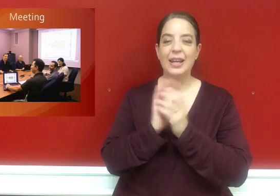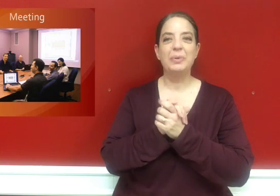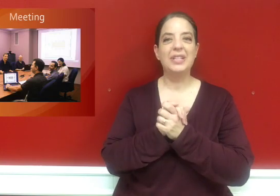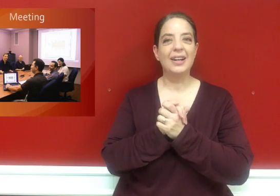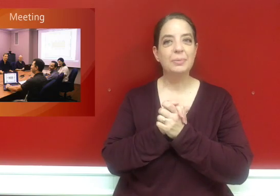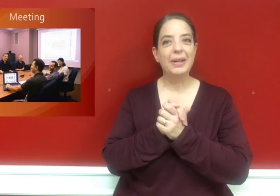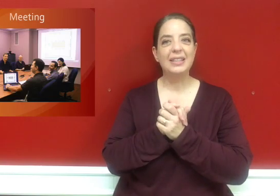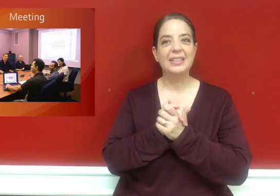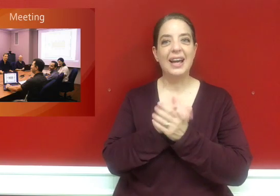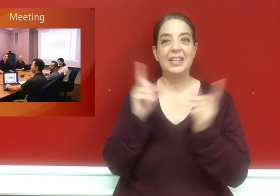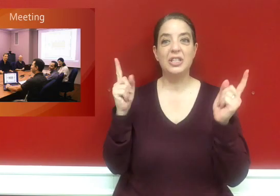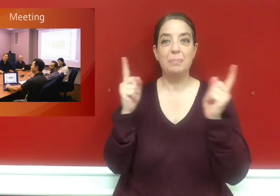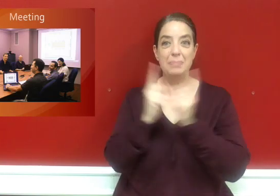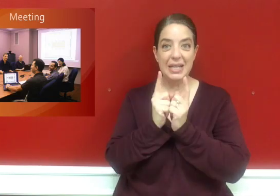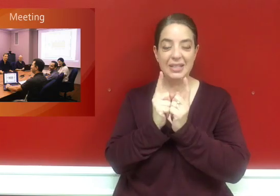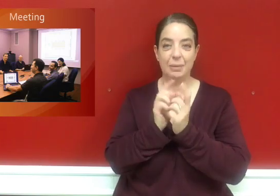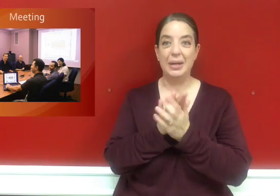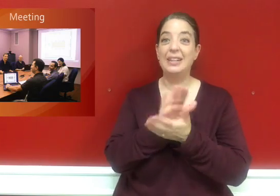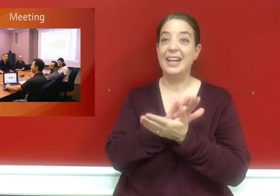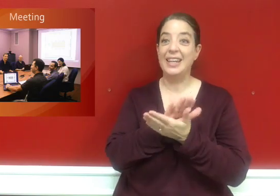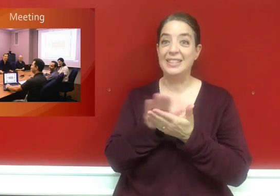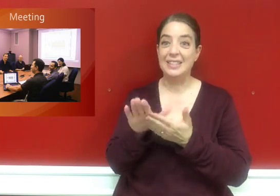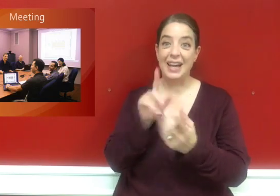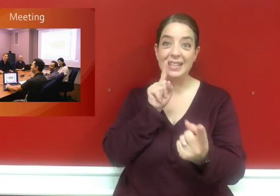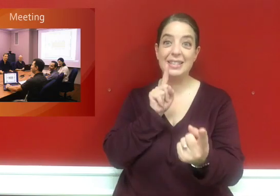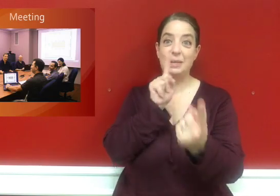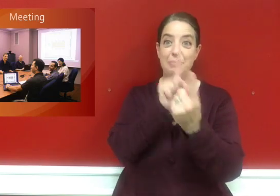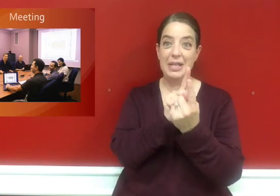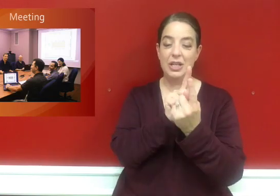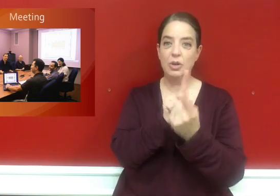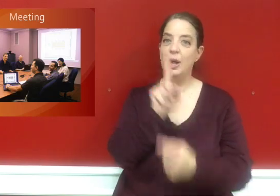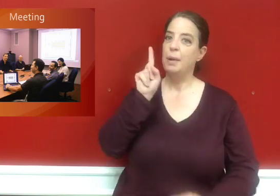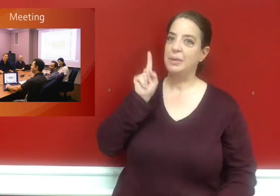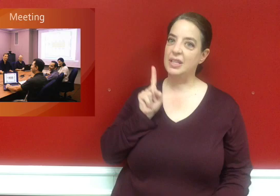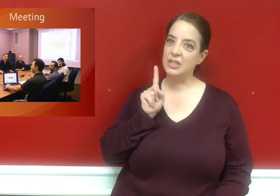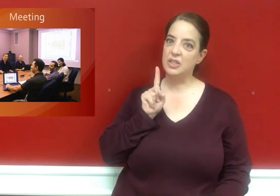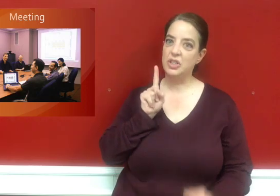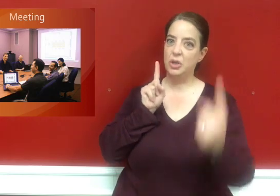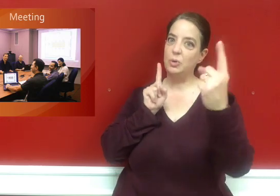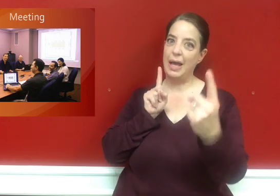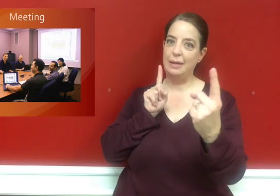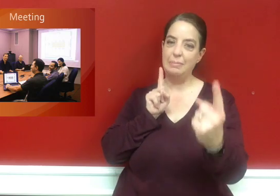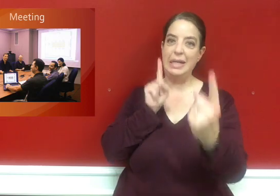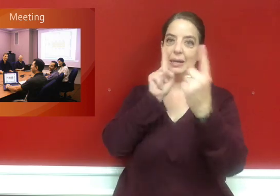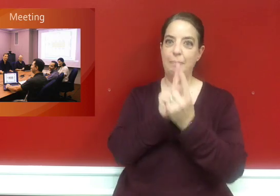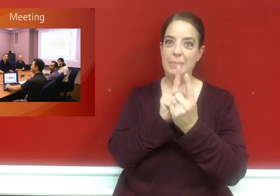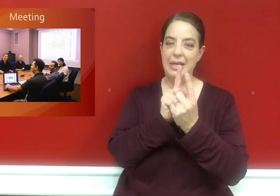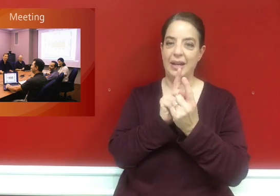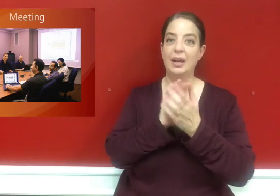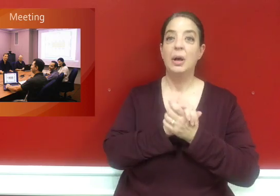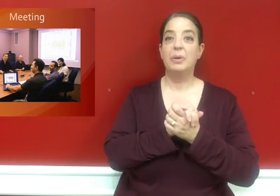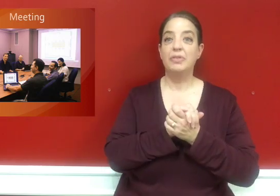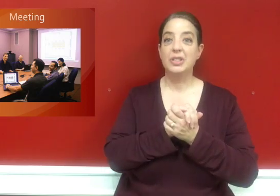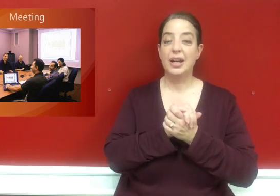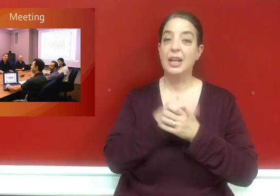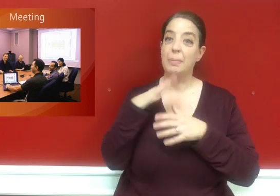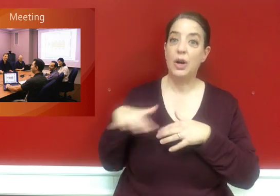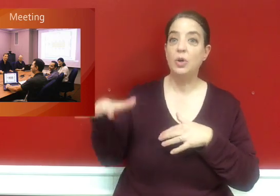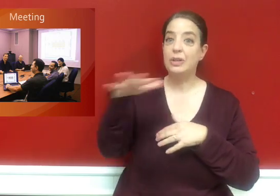we talked about the sign to meet somebody, like it's nice to meet you, but this is you and me meeting. But if you're talking about a whole lot of